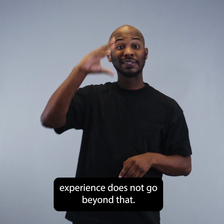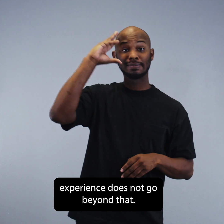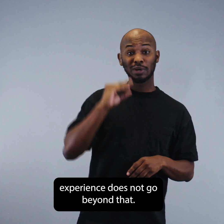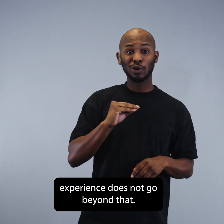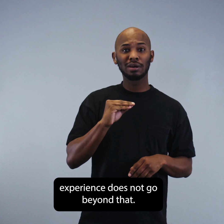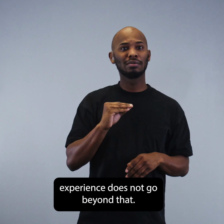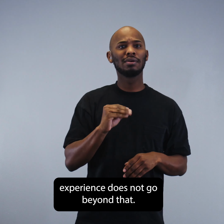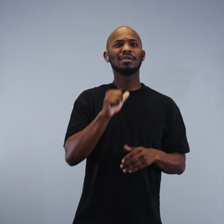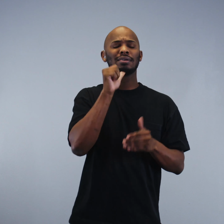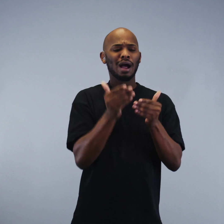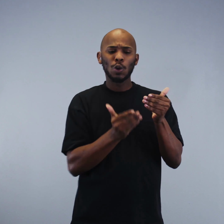beyond that.